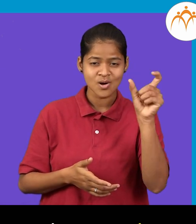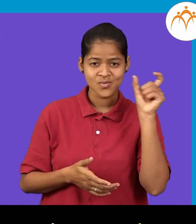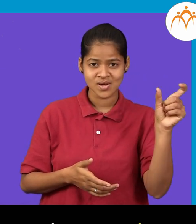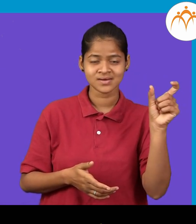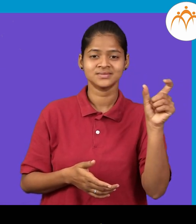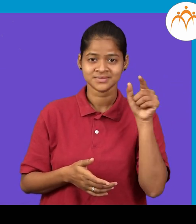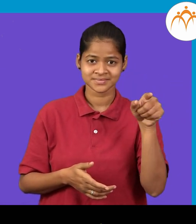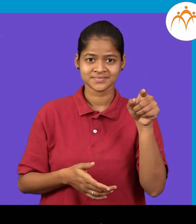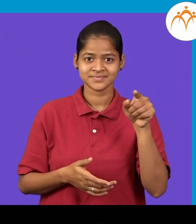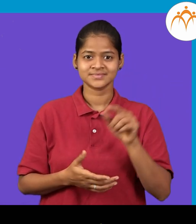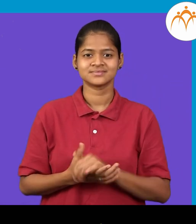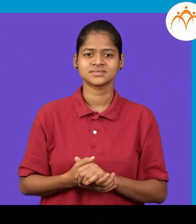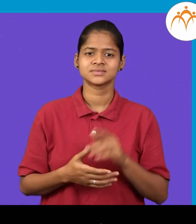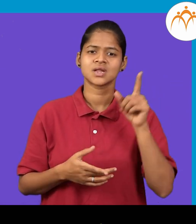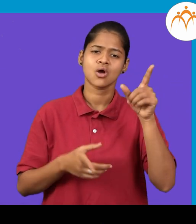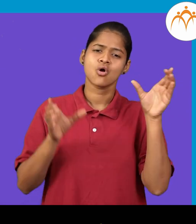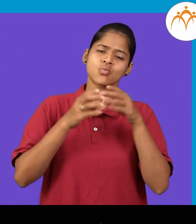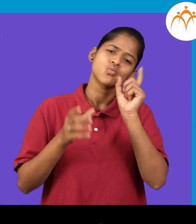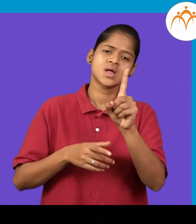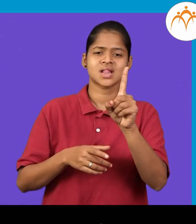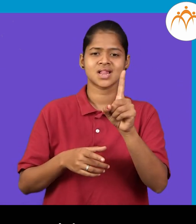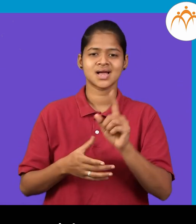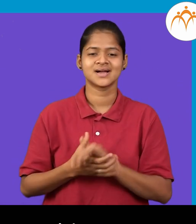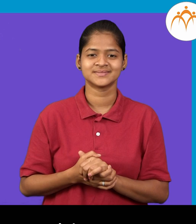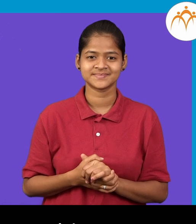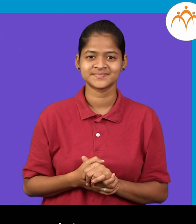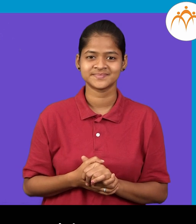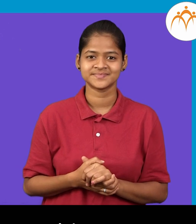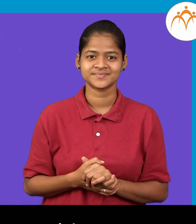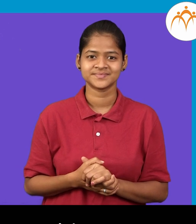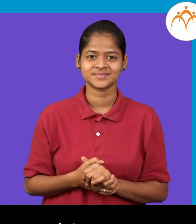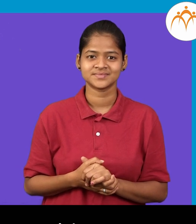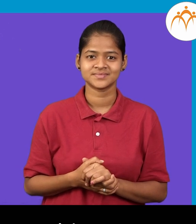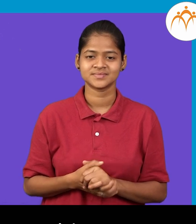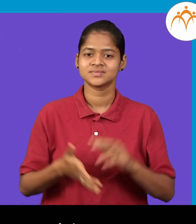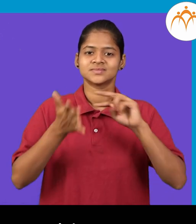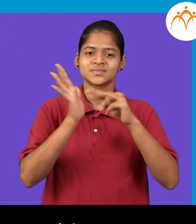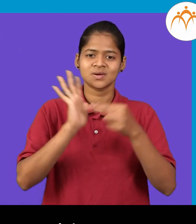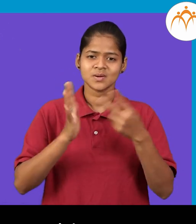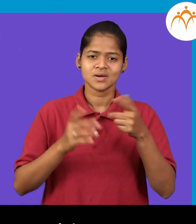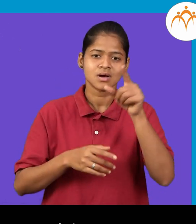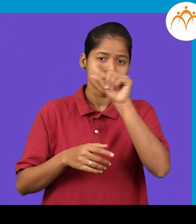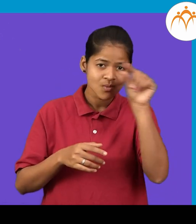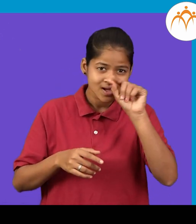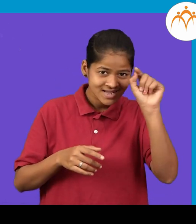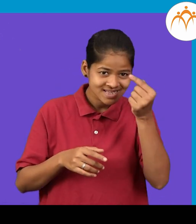This is called the comma. When we write down things which are of the same type